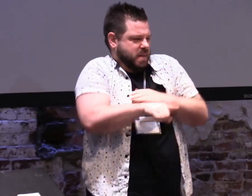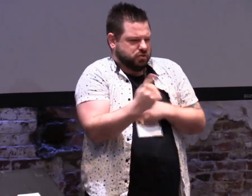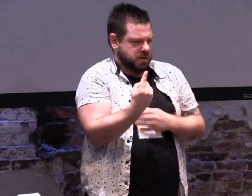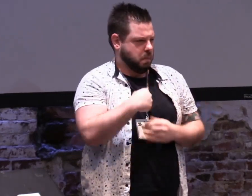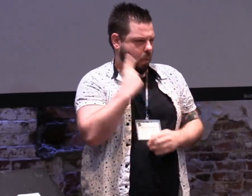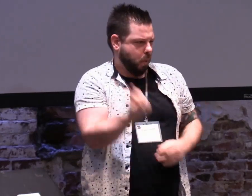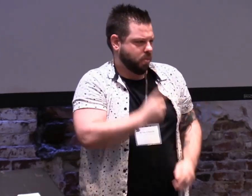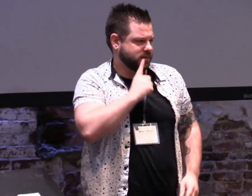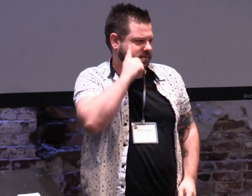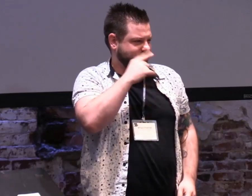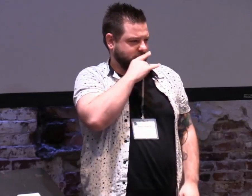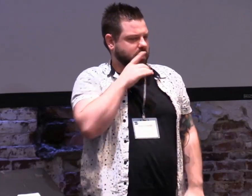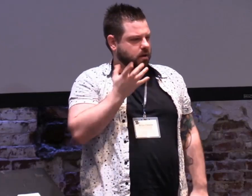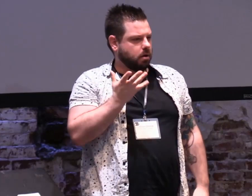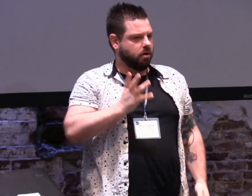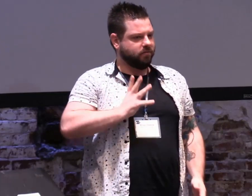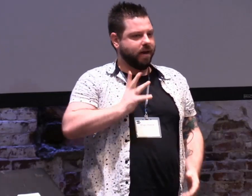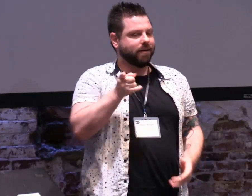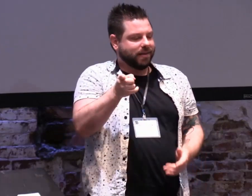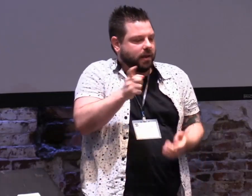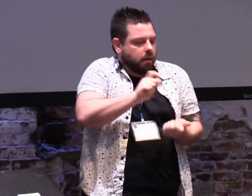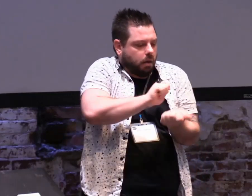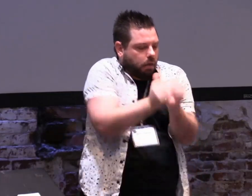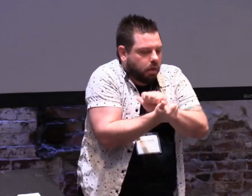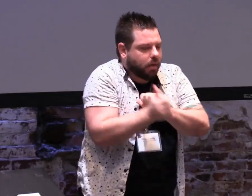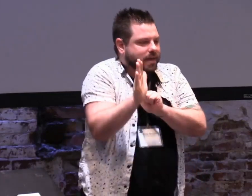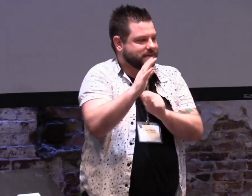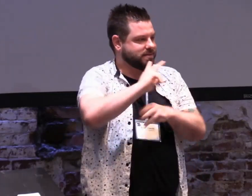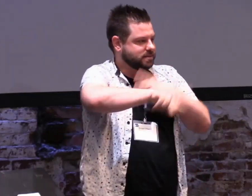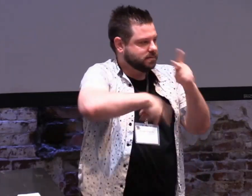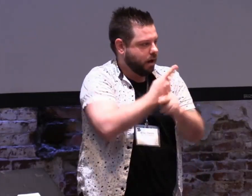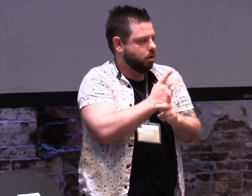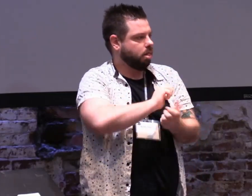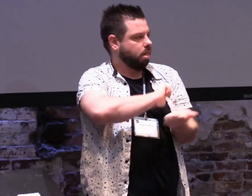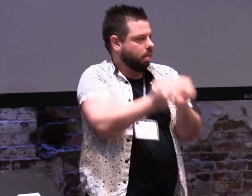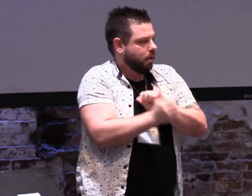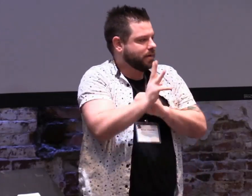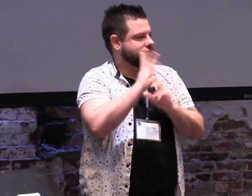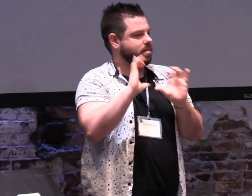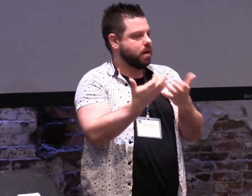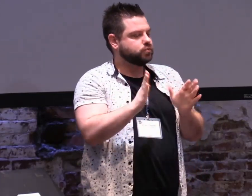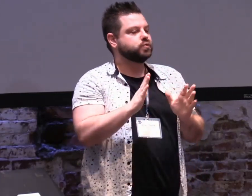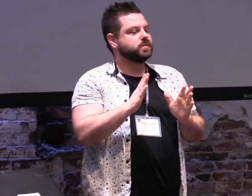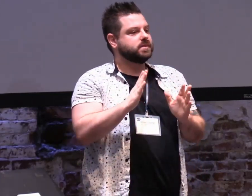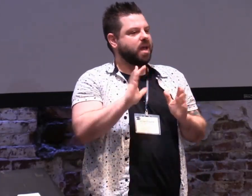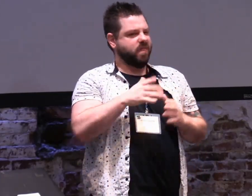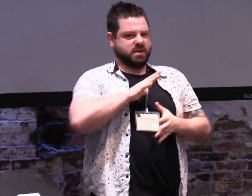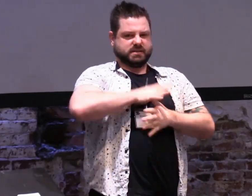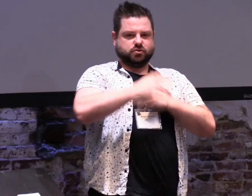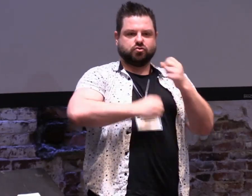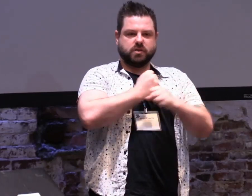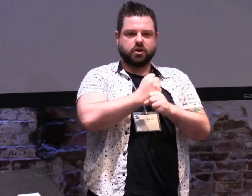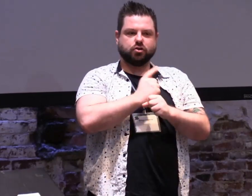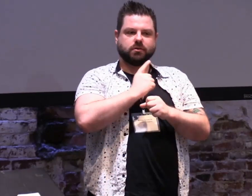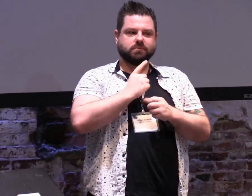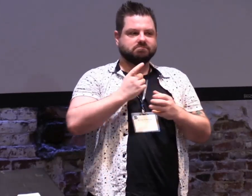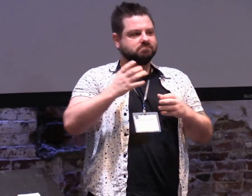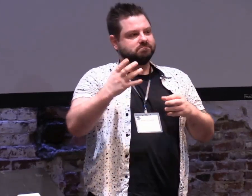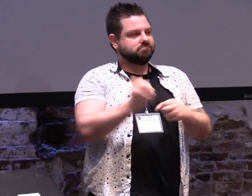he had so much patience to work with me because I was the only deaf student in his class. And he accommodated